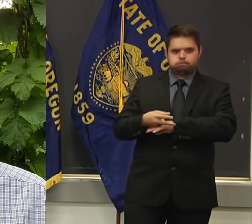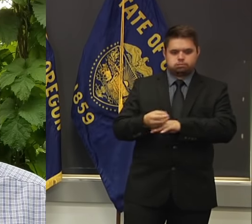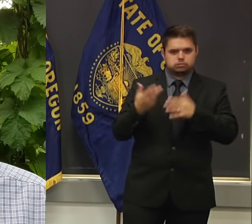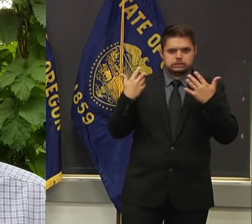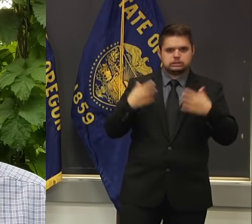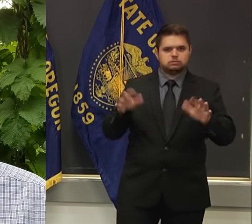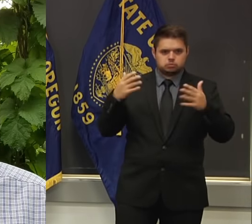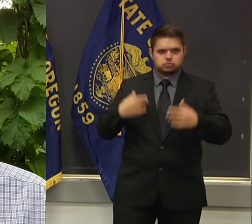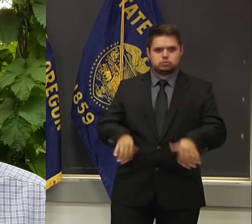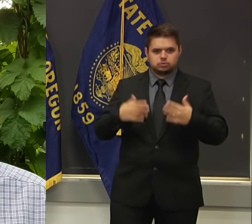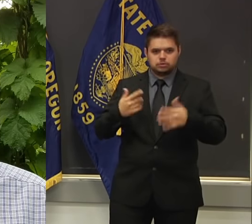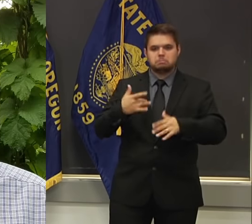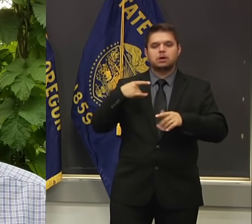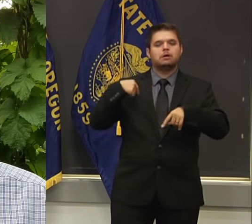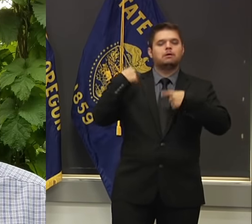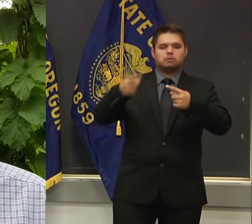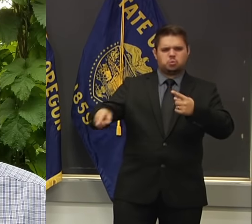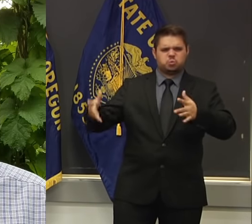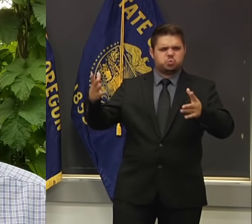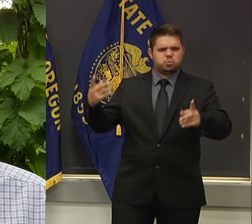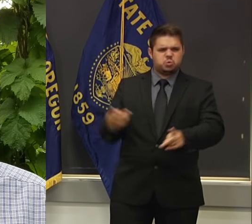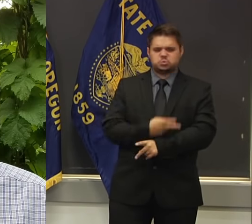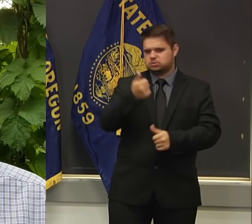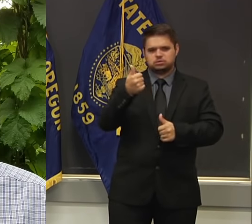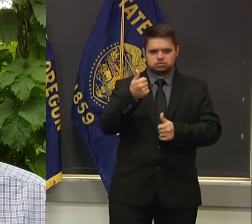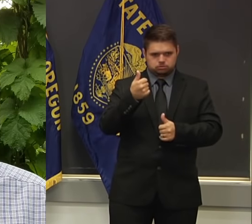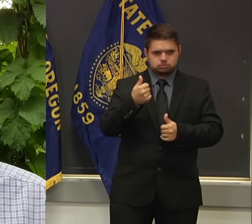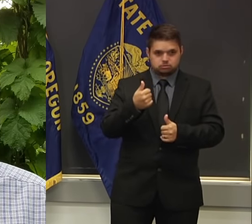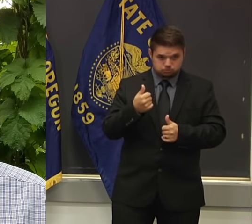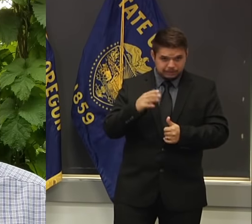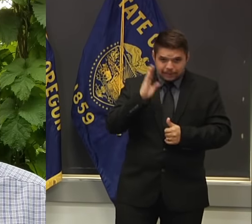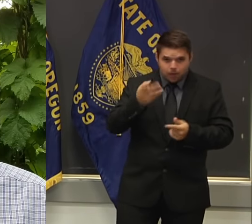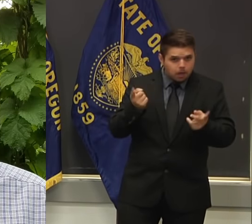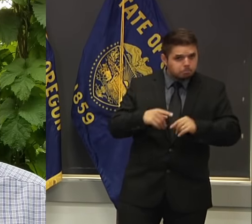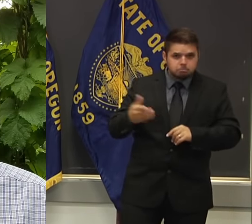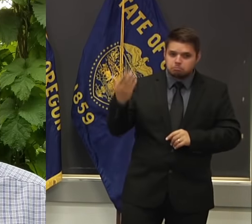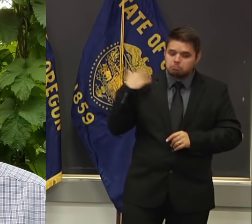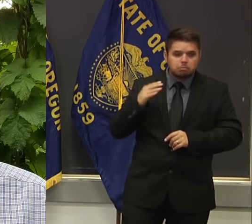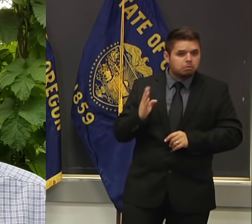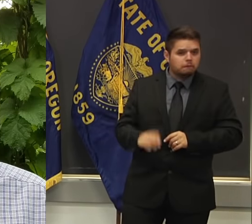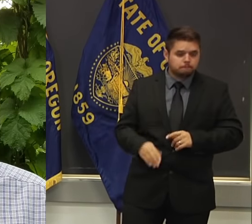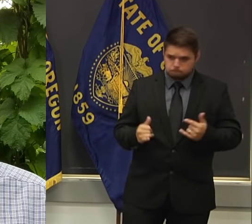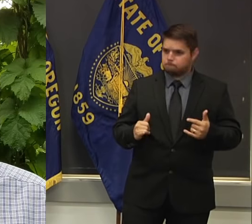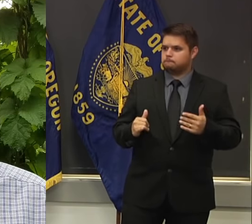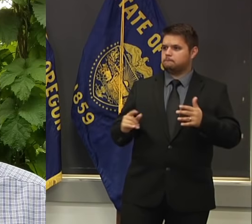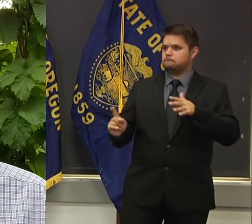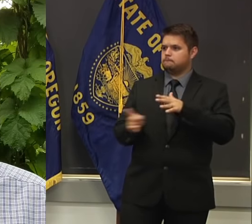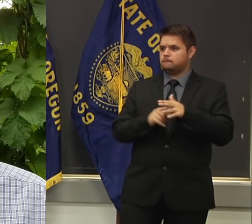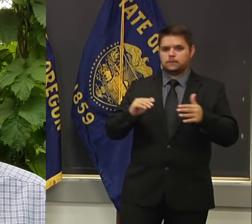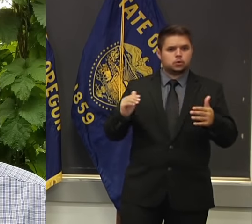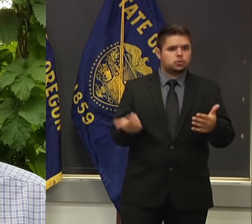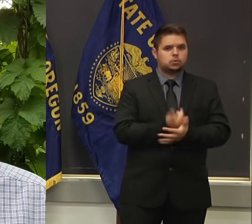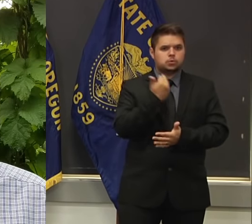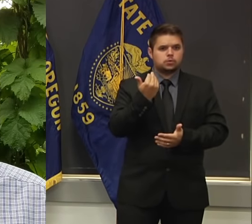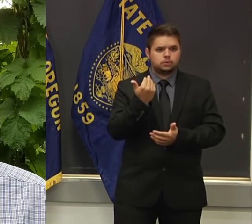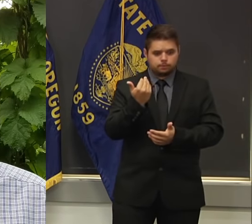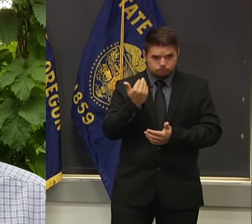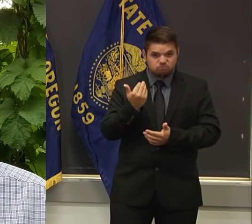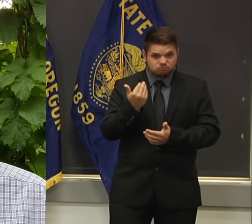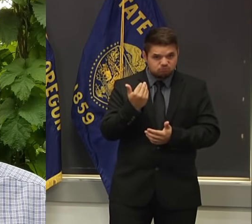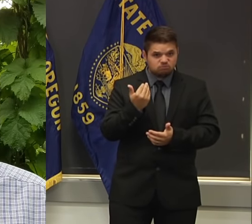is unprecedented, it's not just that the levels have been high, it's also that we've seen smoke across the state, from